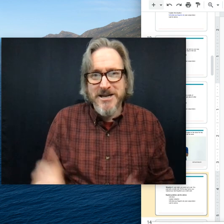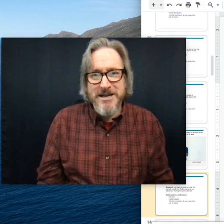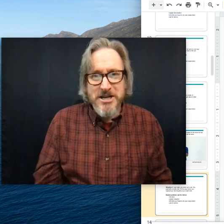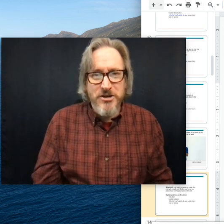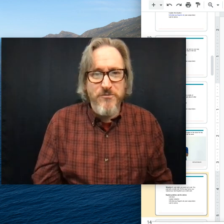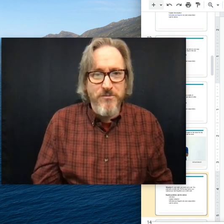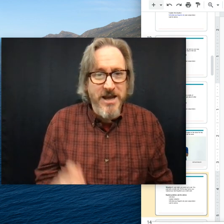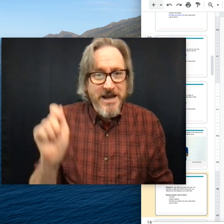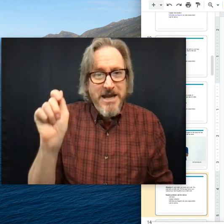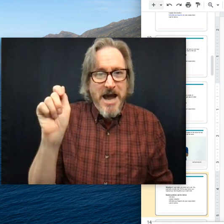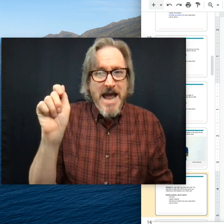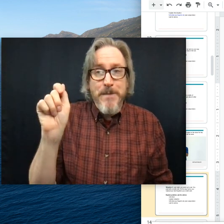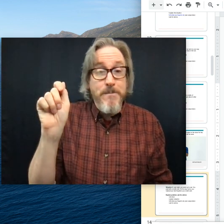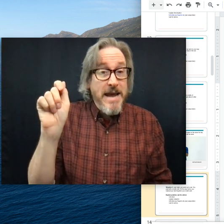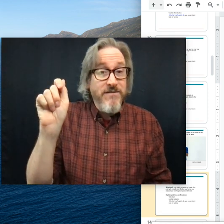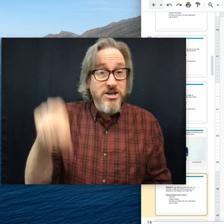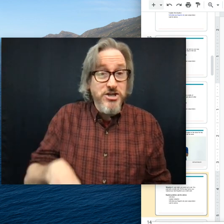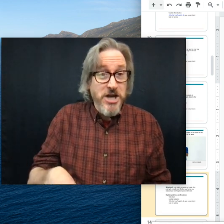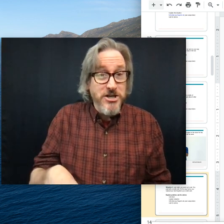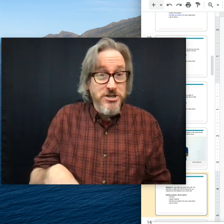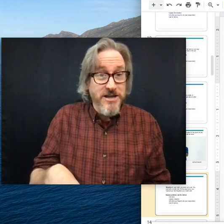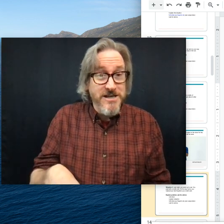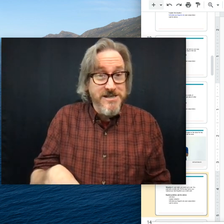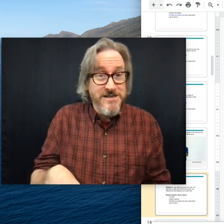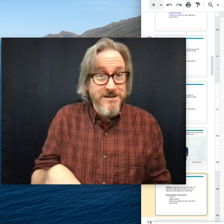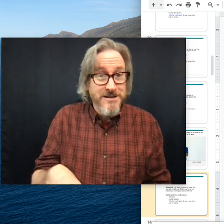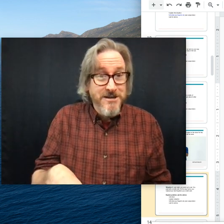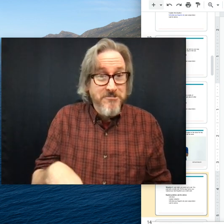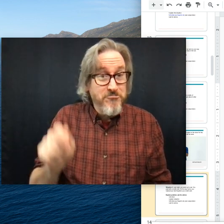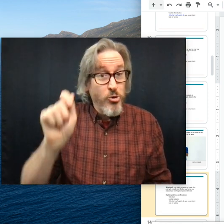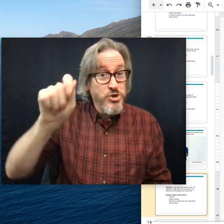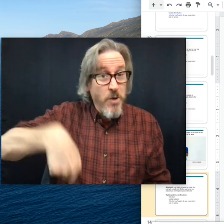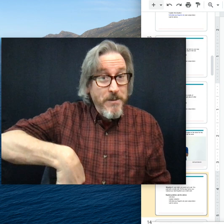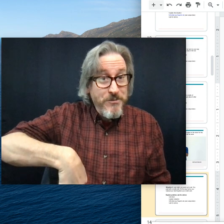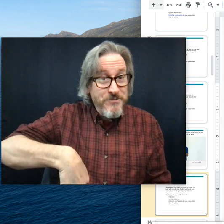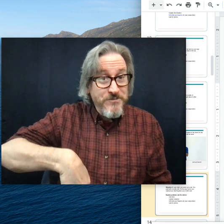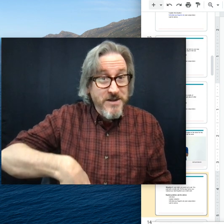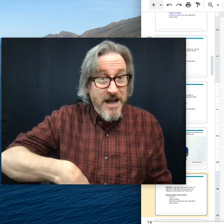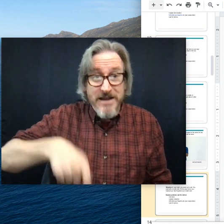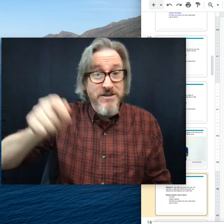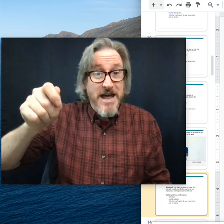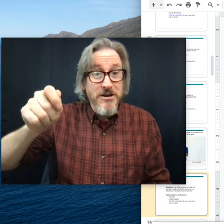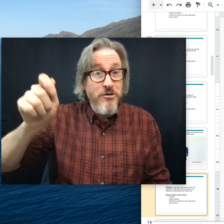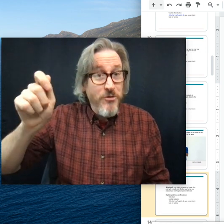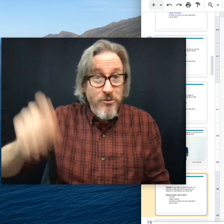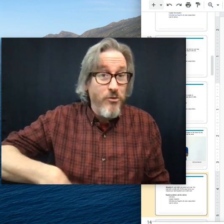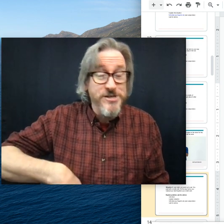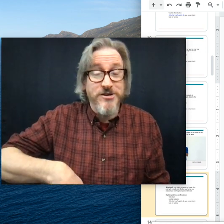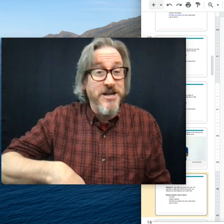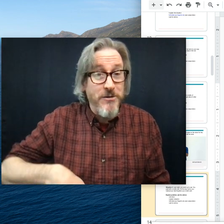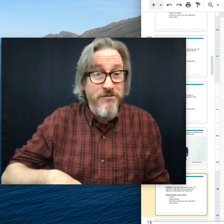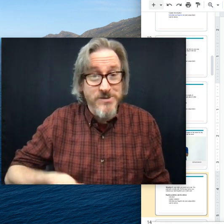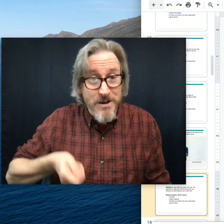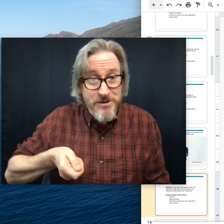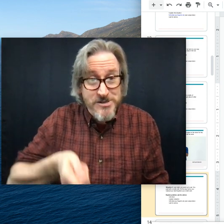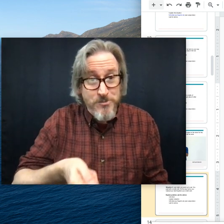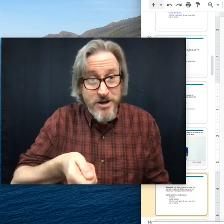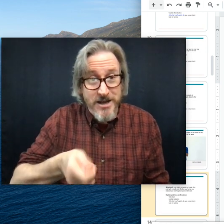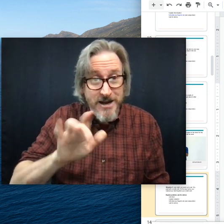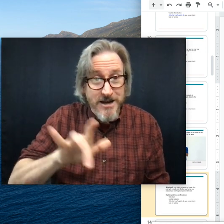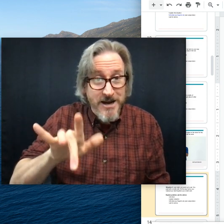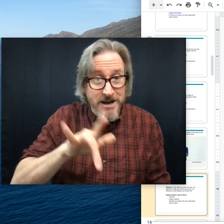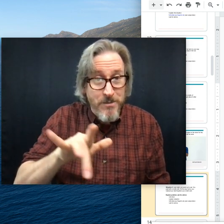this. It may eventually change to this swipe, and even then, we're starting to get away from swipe